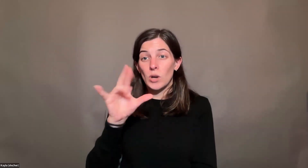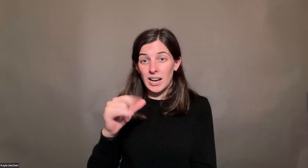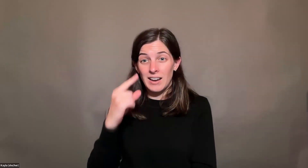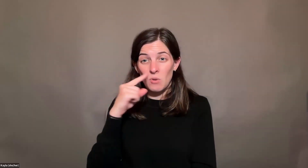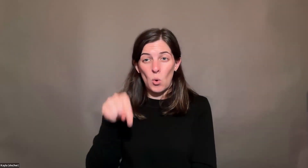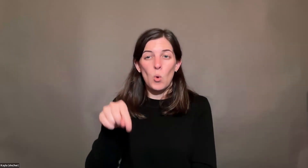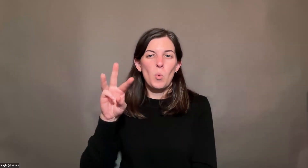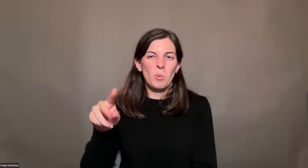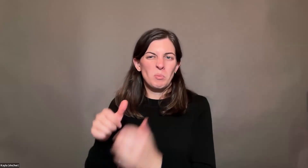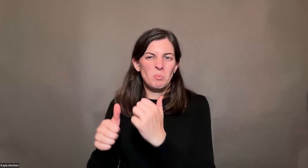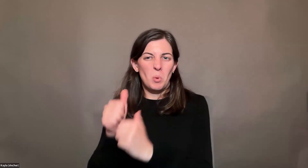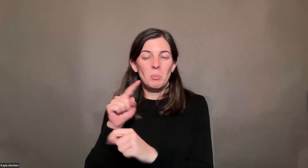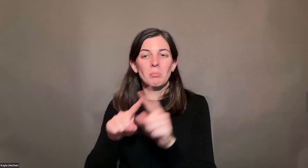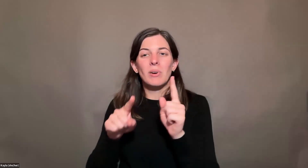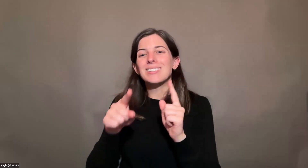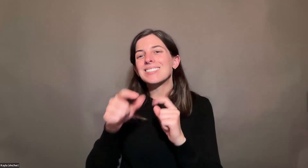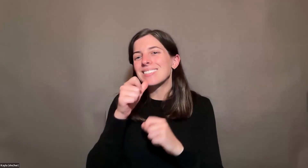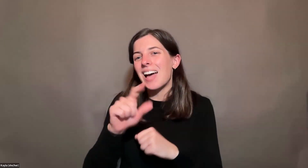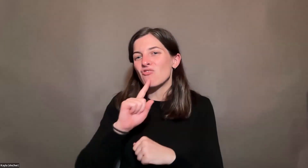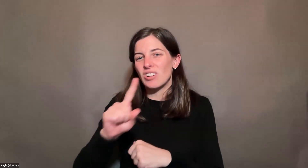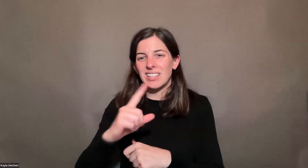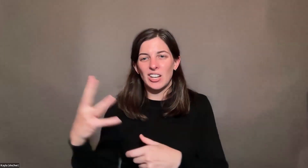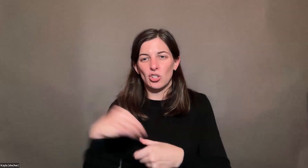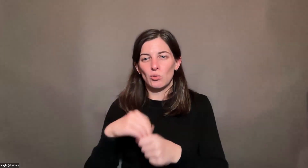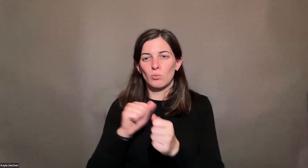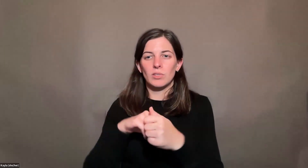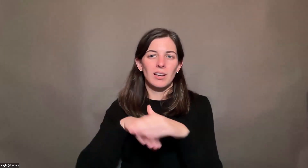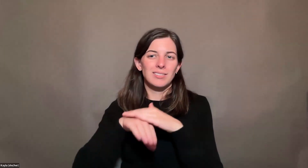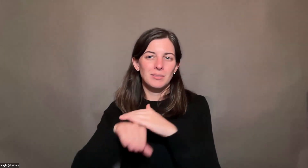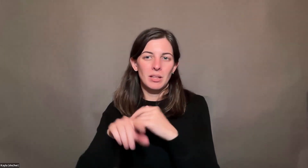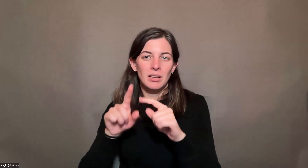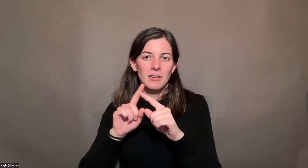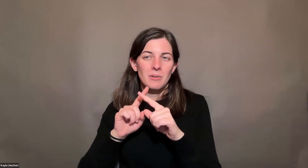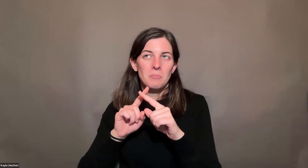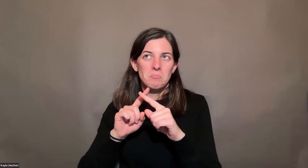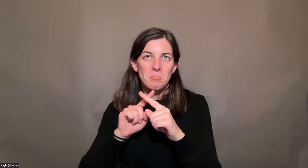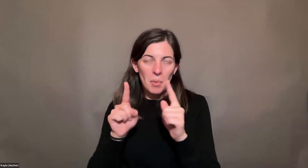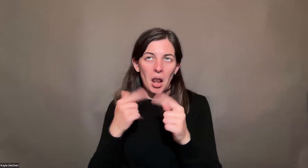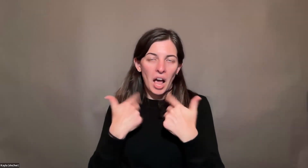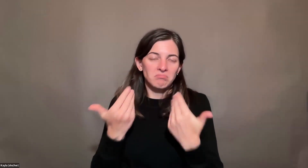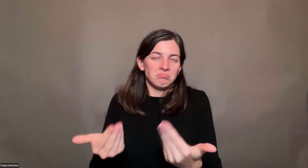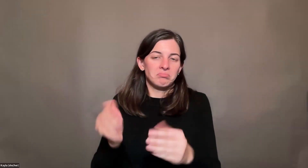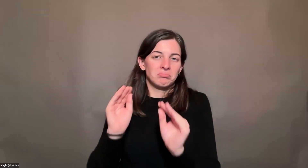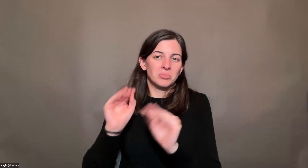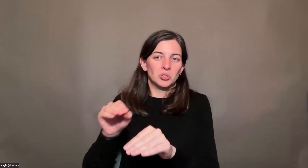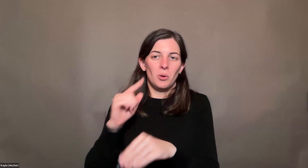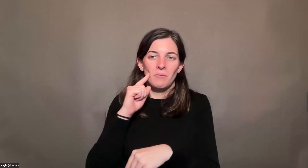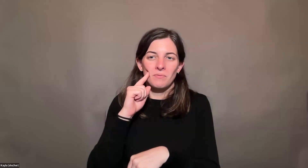but GraphQL is not the part of this part. So I installed the WordPress default